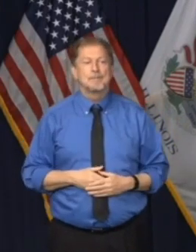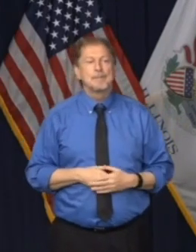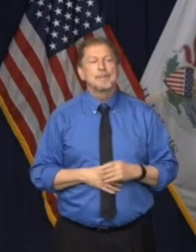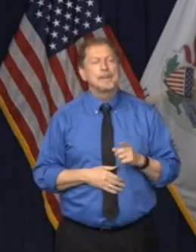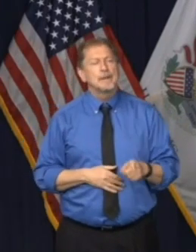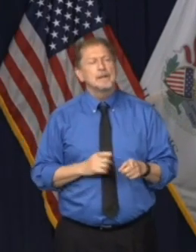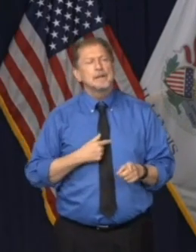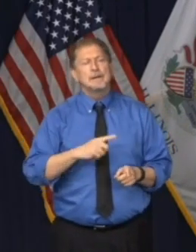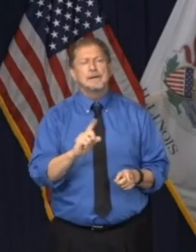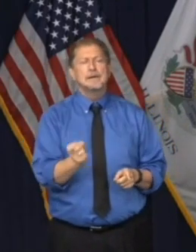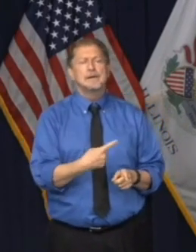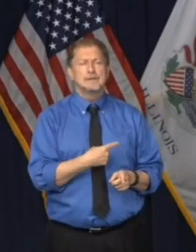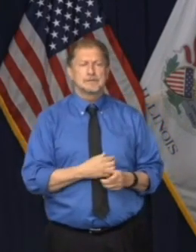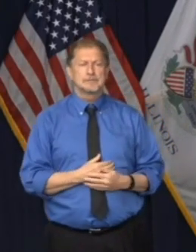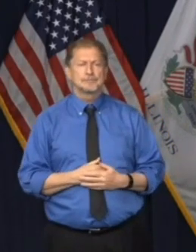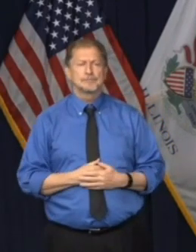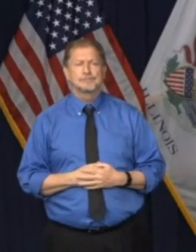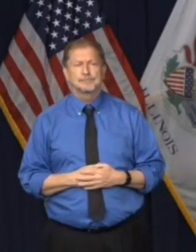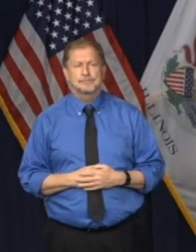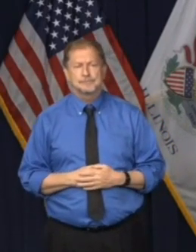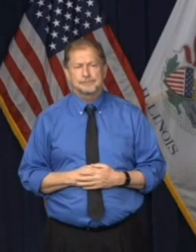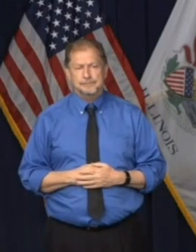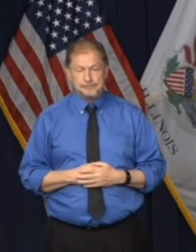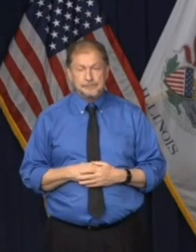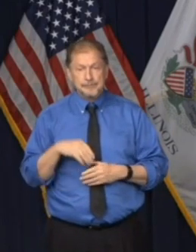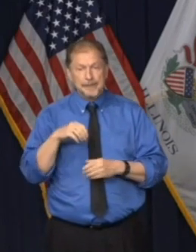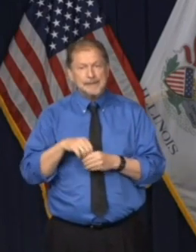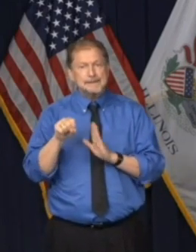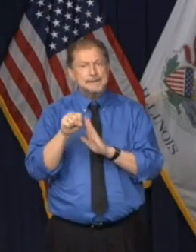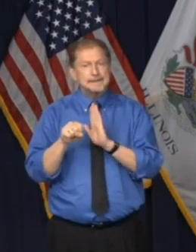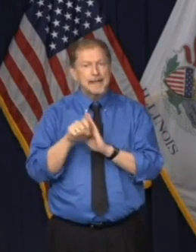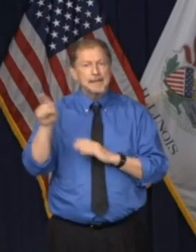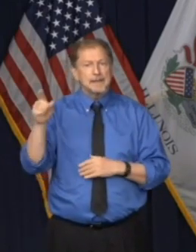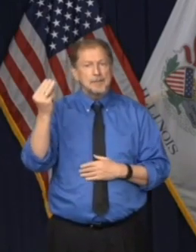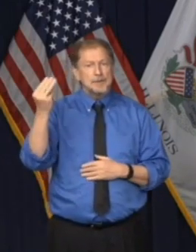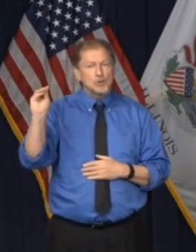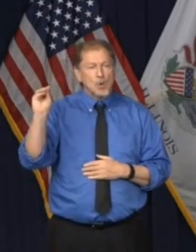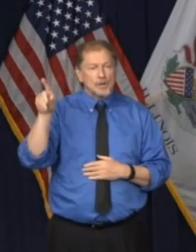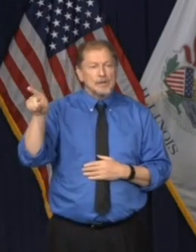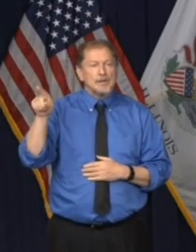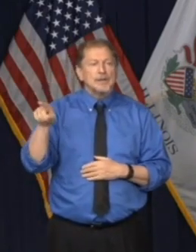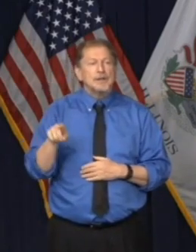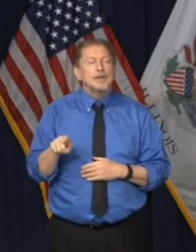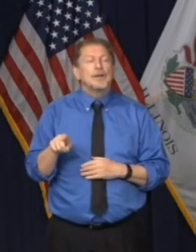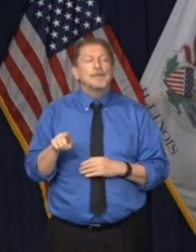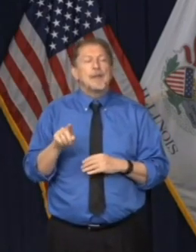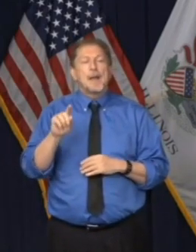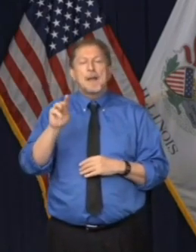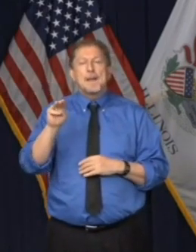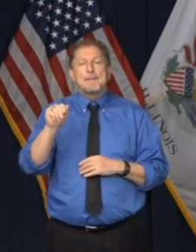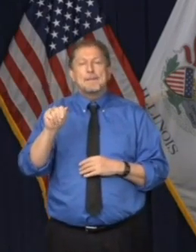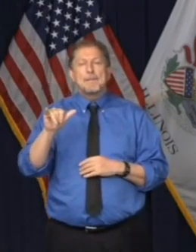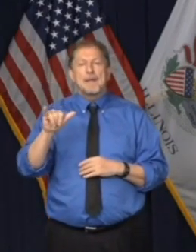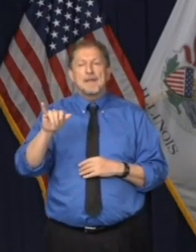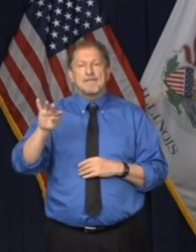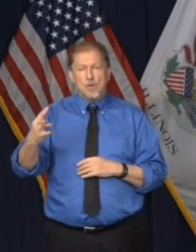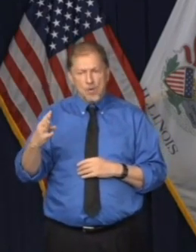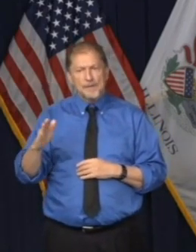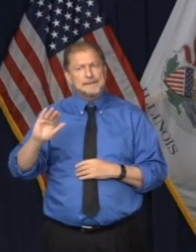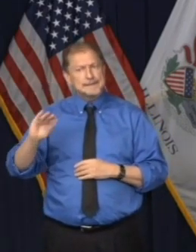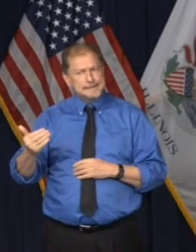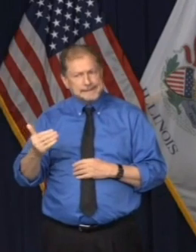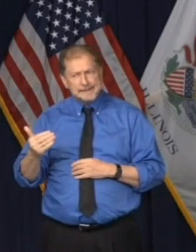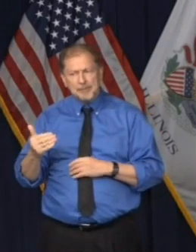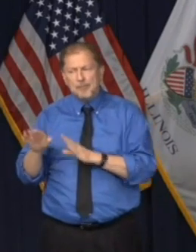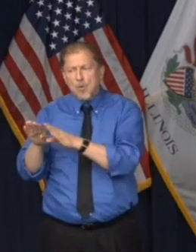Jacobson at WIND, in Missouri, for instance, the state is slowly opening May 4th with different phases for different